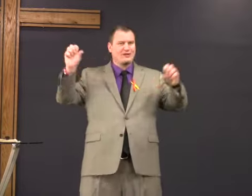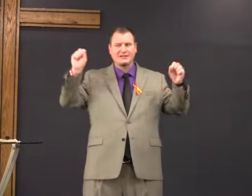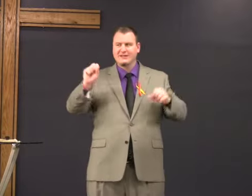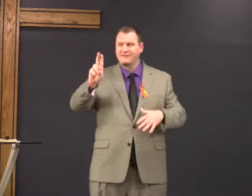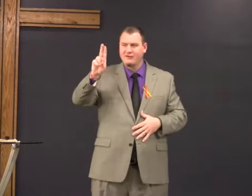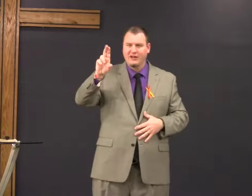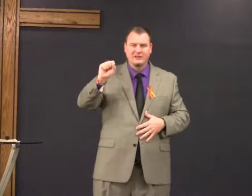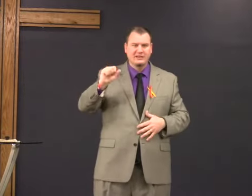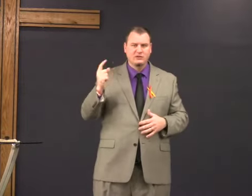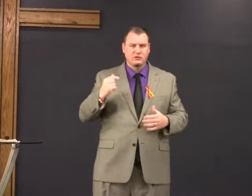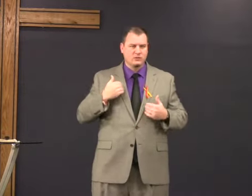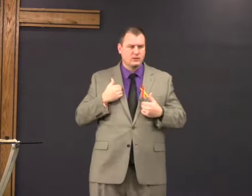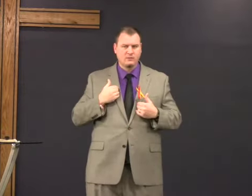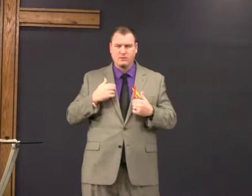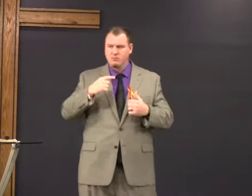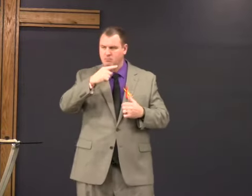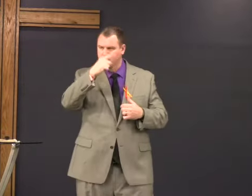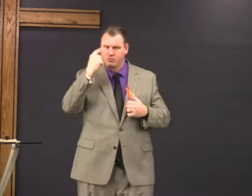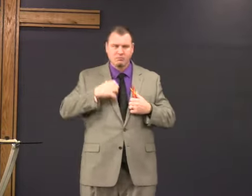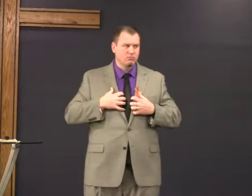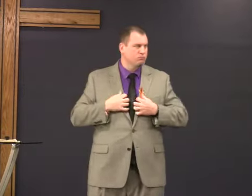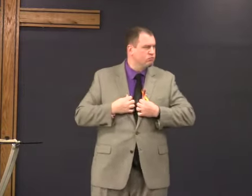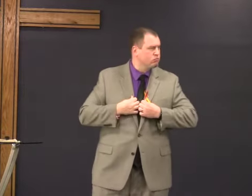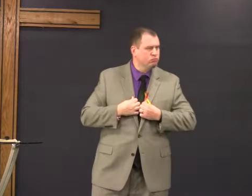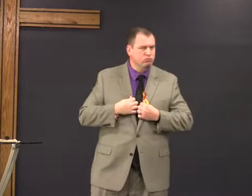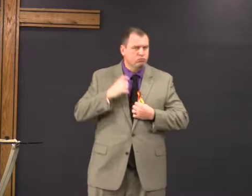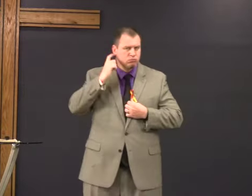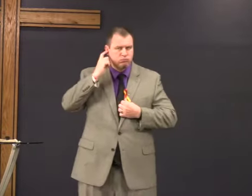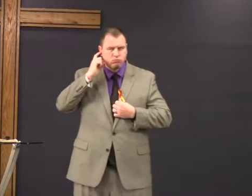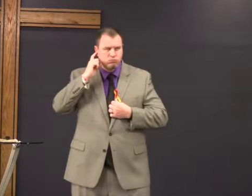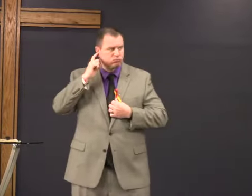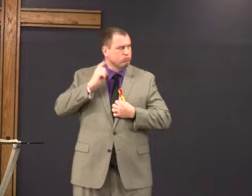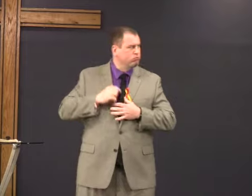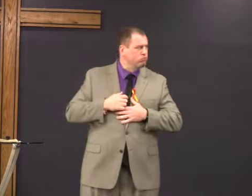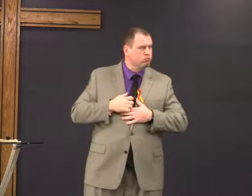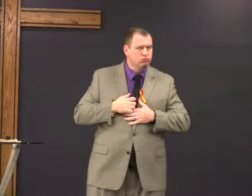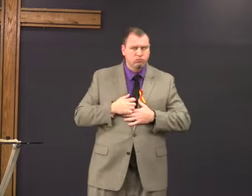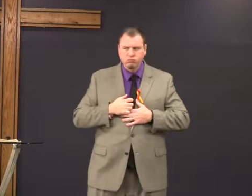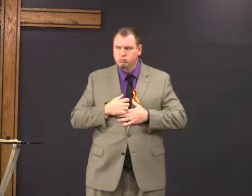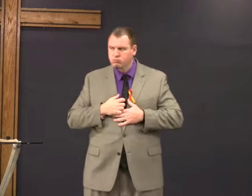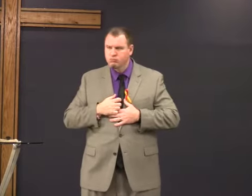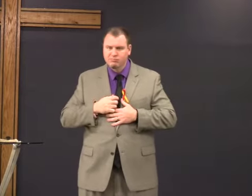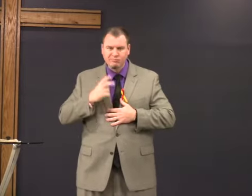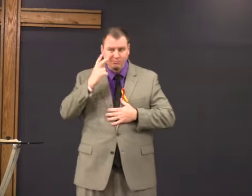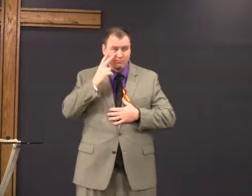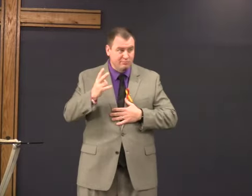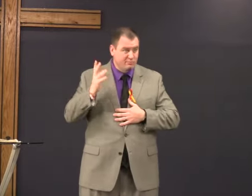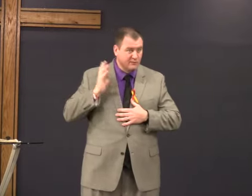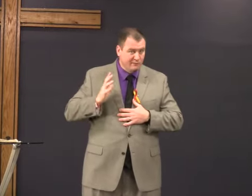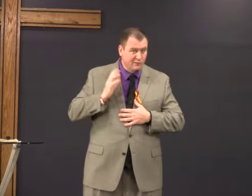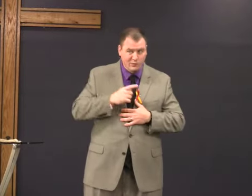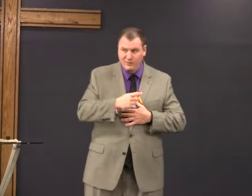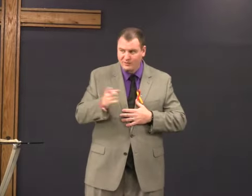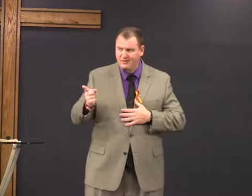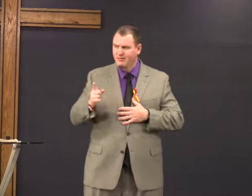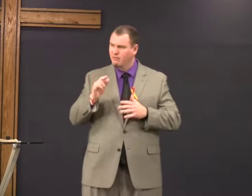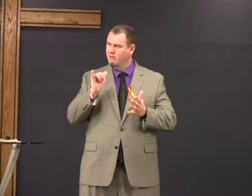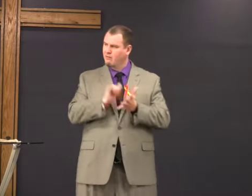personal bodyguards. You know, you've seen this, these bodyguards walk around with the president, right, with their